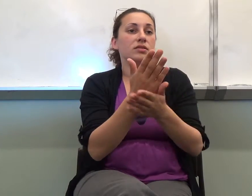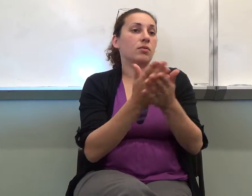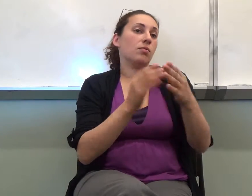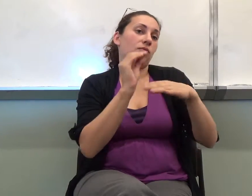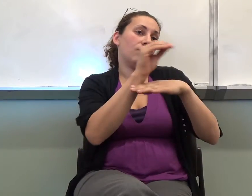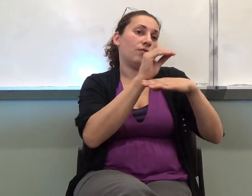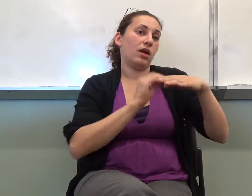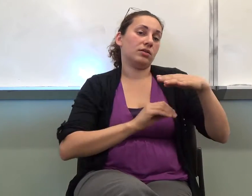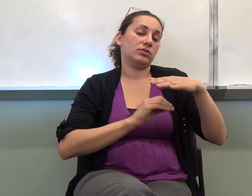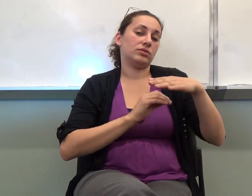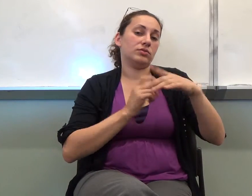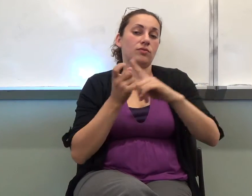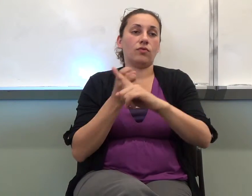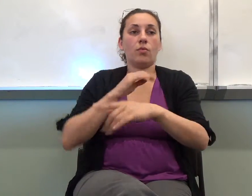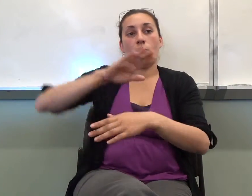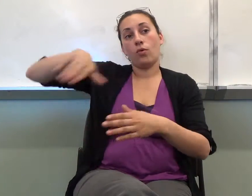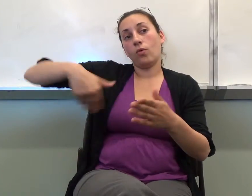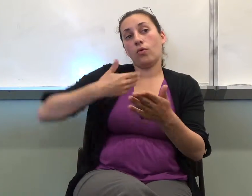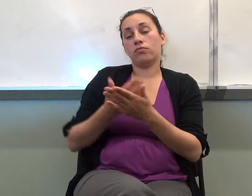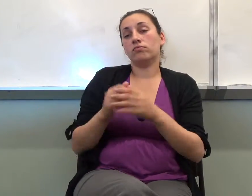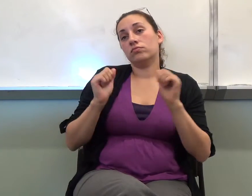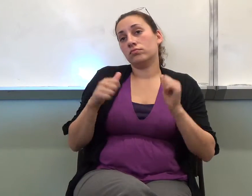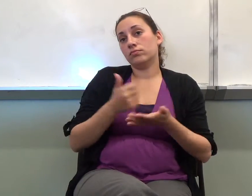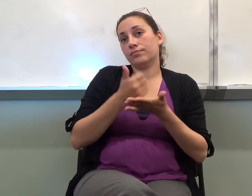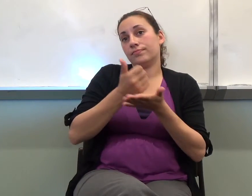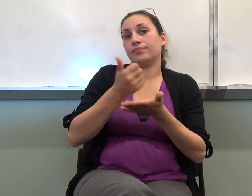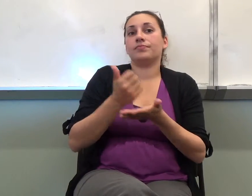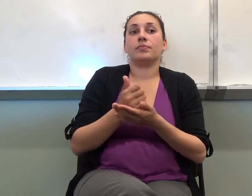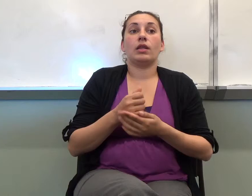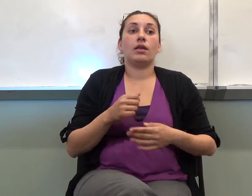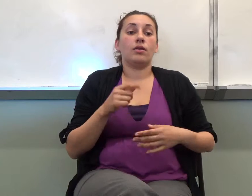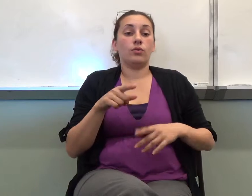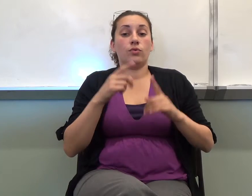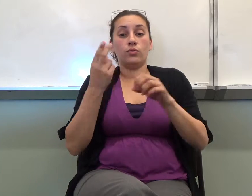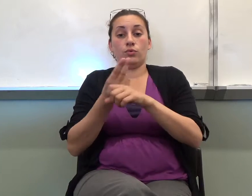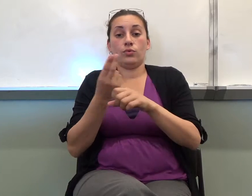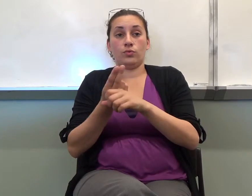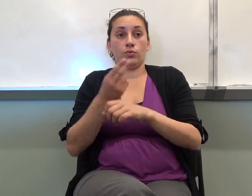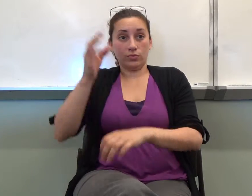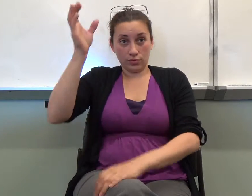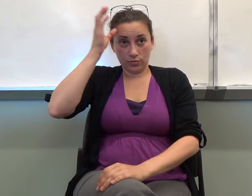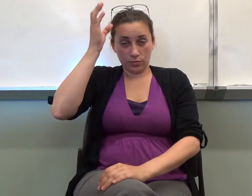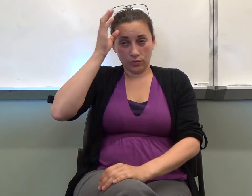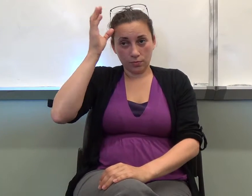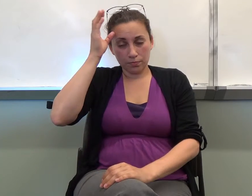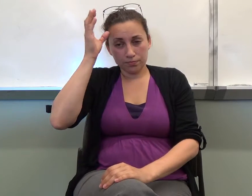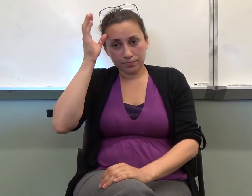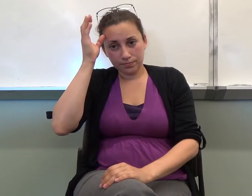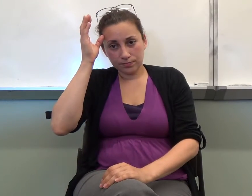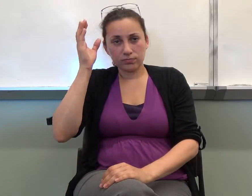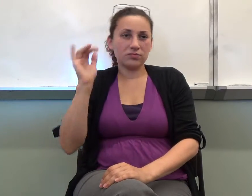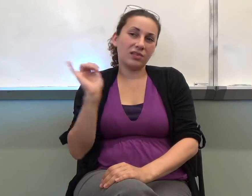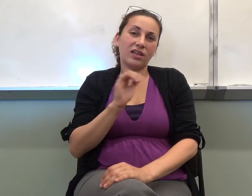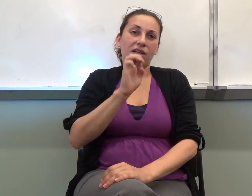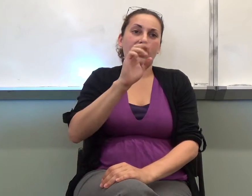whole thing is very useful. If you go onto the computer, use, let's say, Excel,